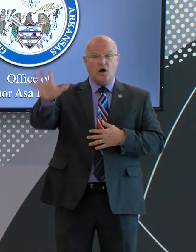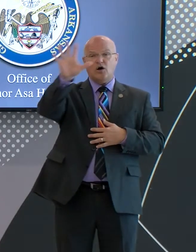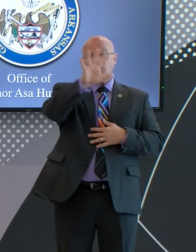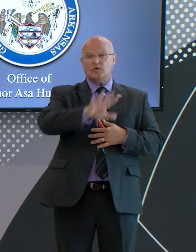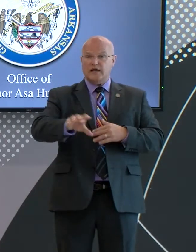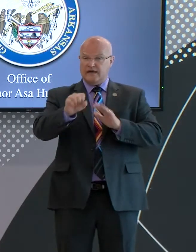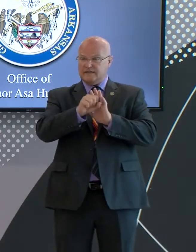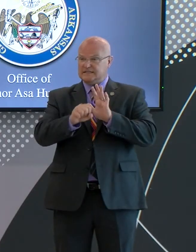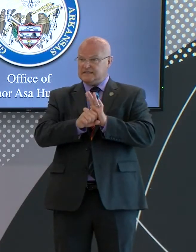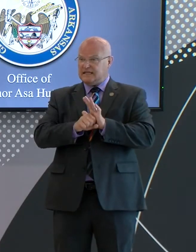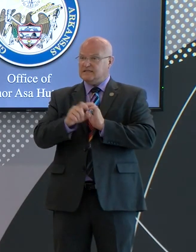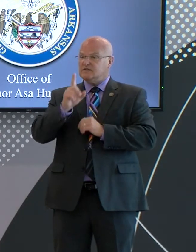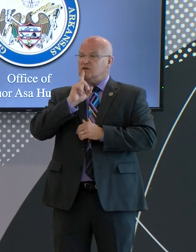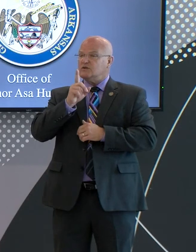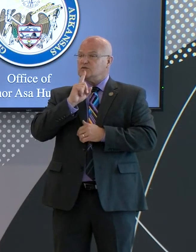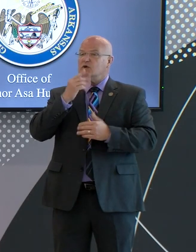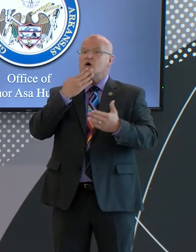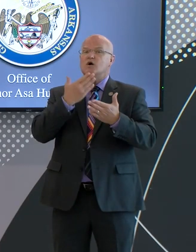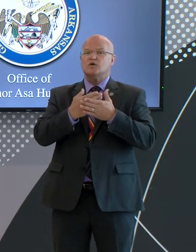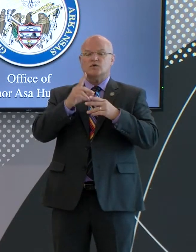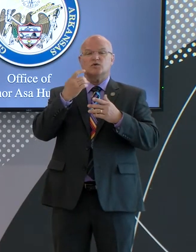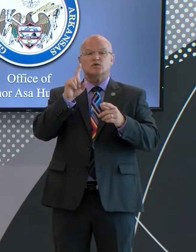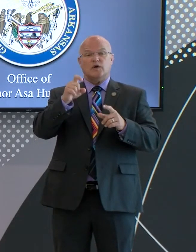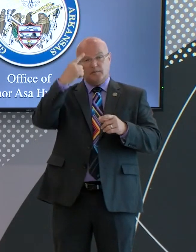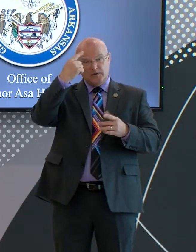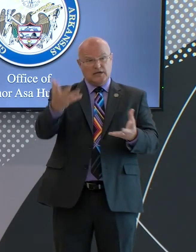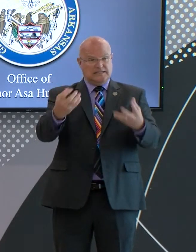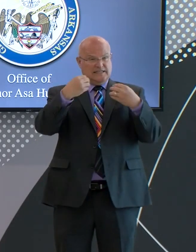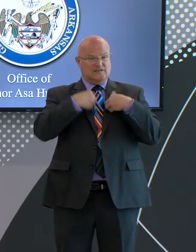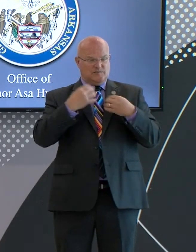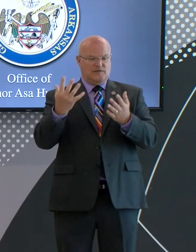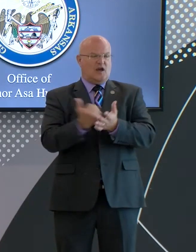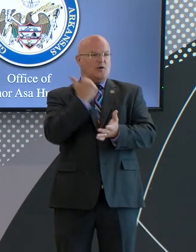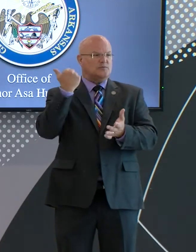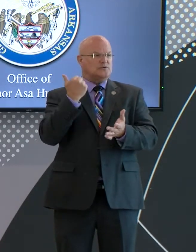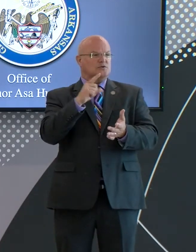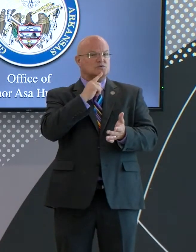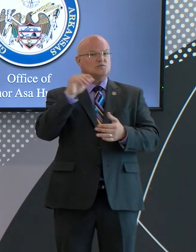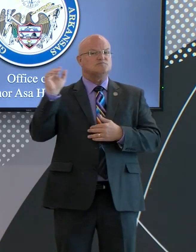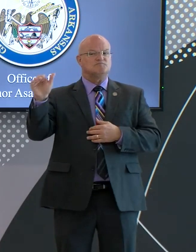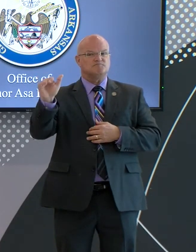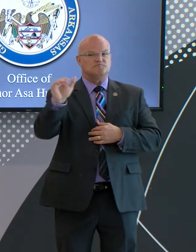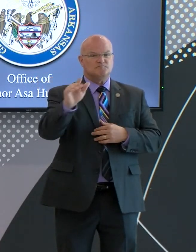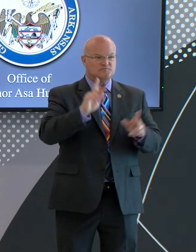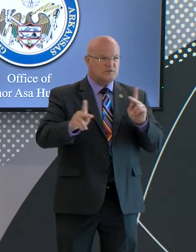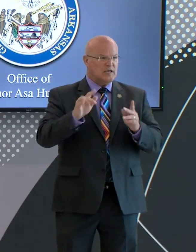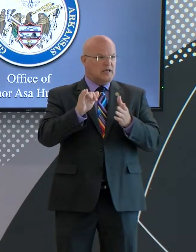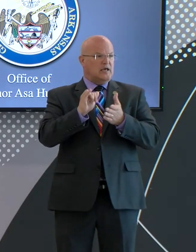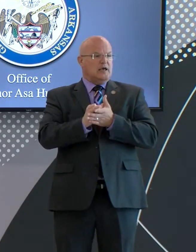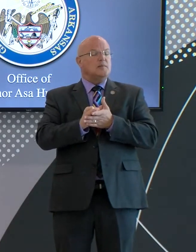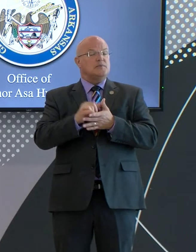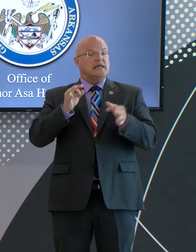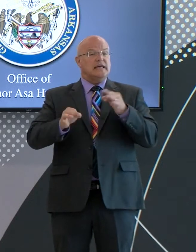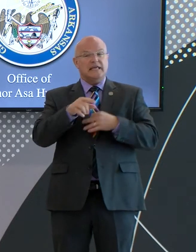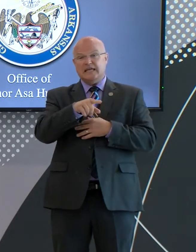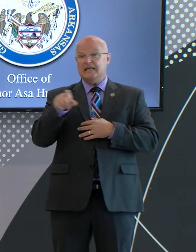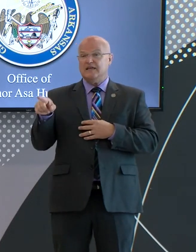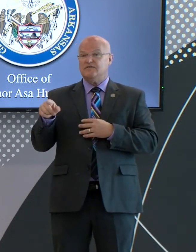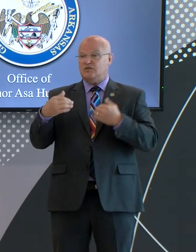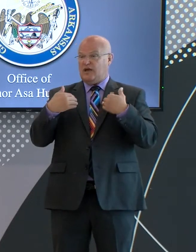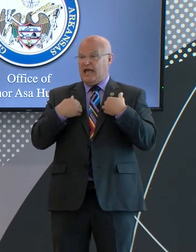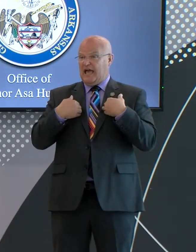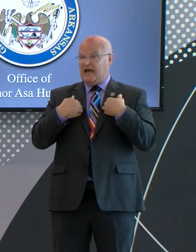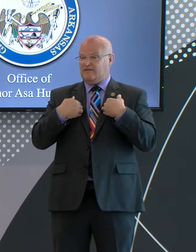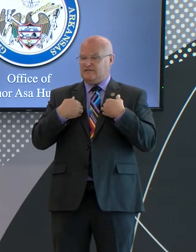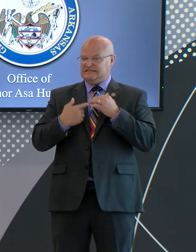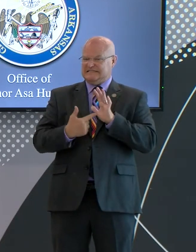state. And so it's really a great question because it gives me an opportunity to remind people that if you have